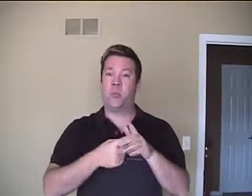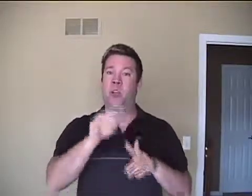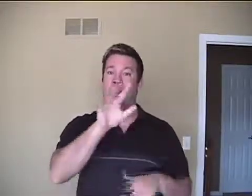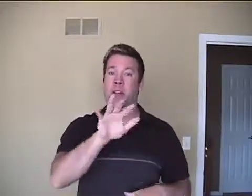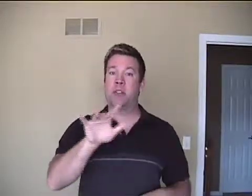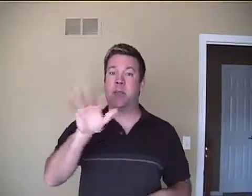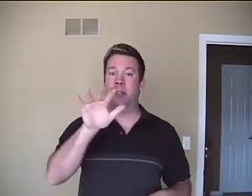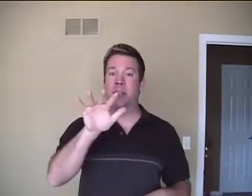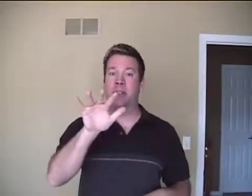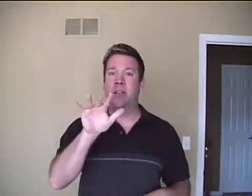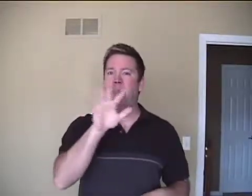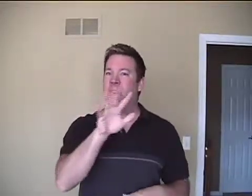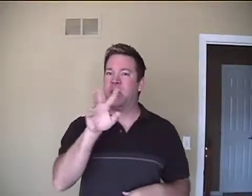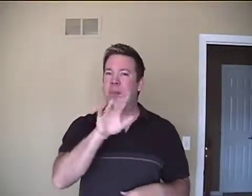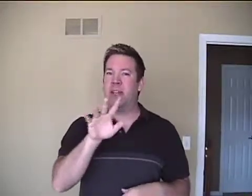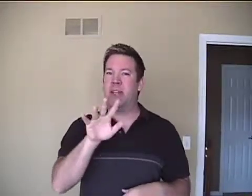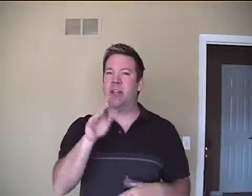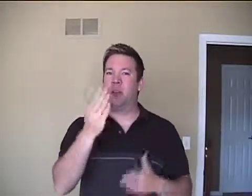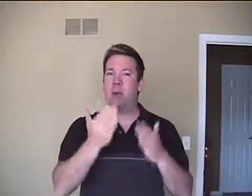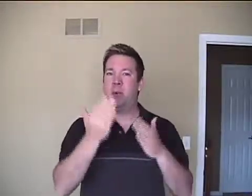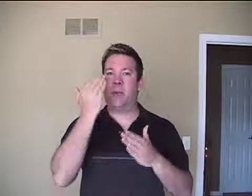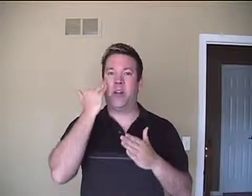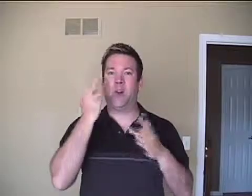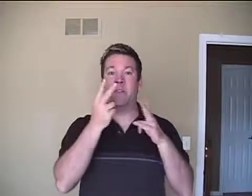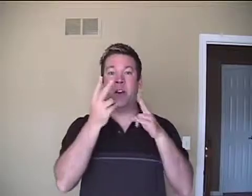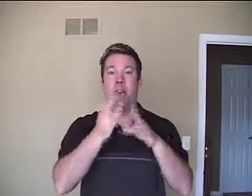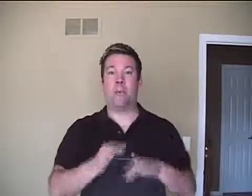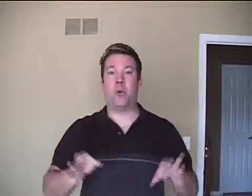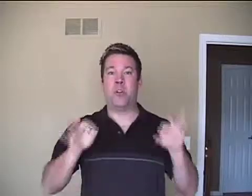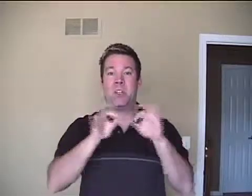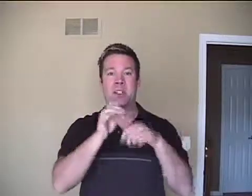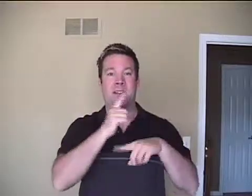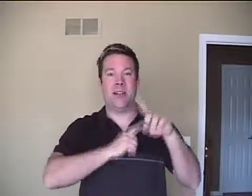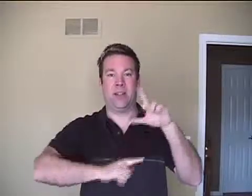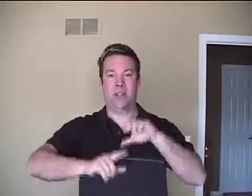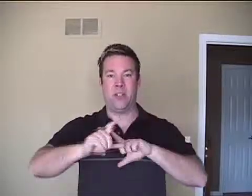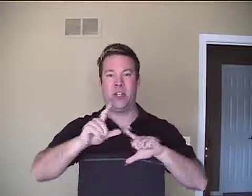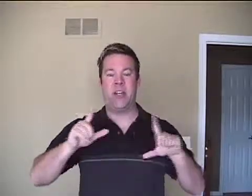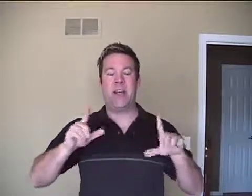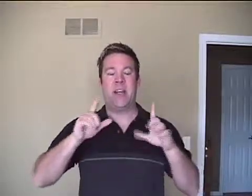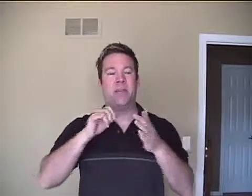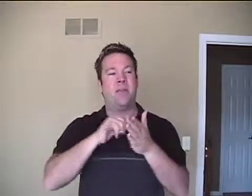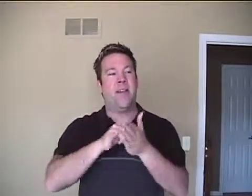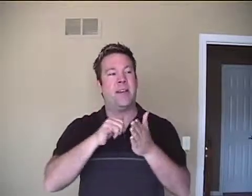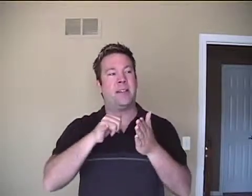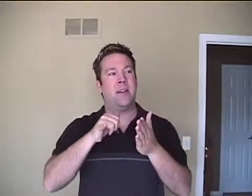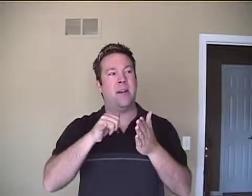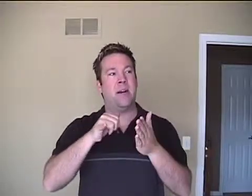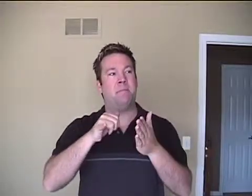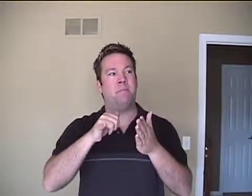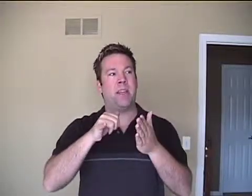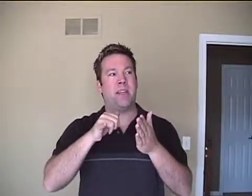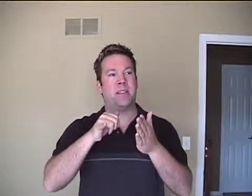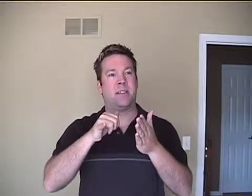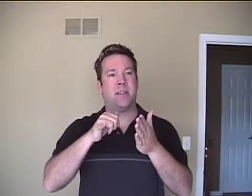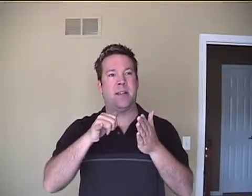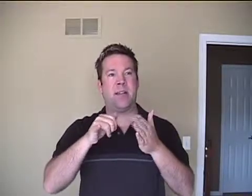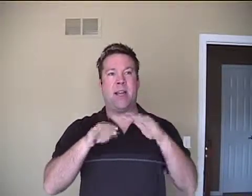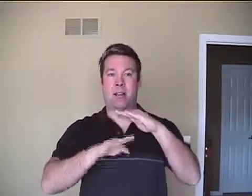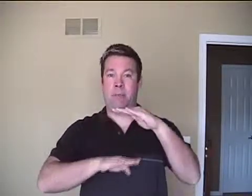with fingerspelling. Fingerspelling, as you probably know, is very important in sign language in that it's kind of the